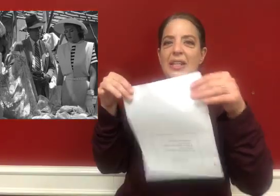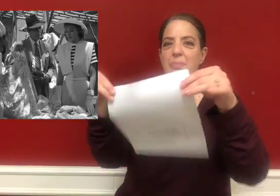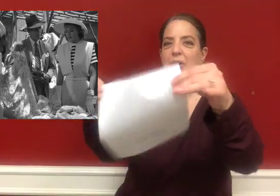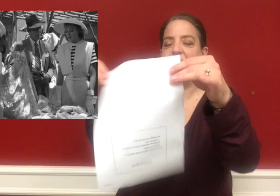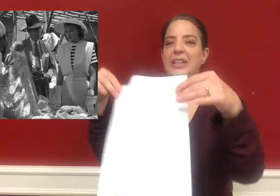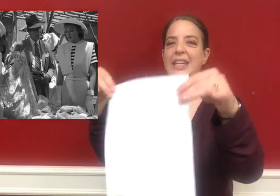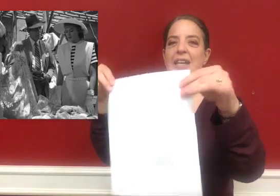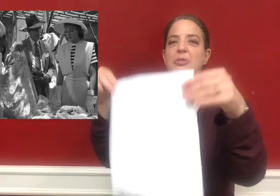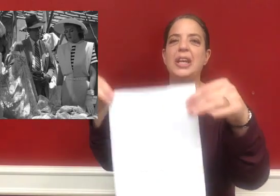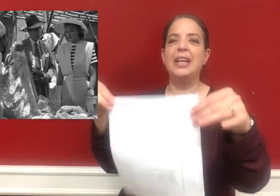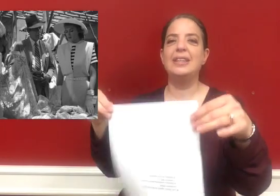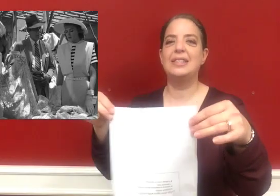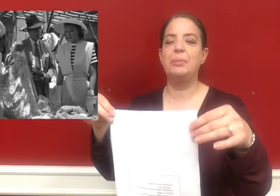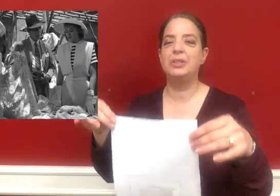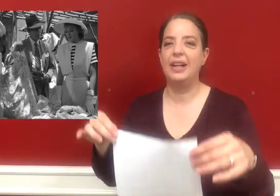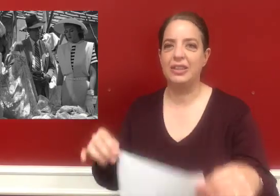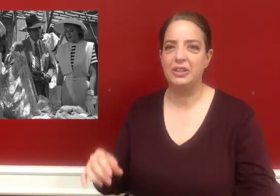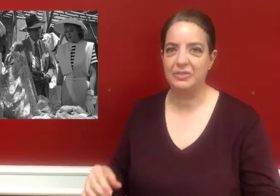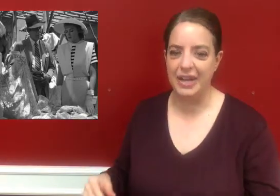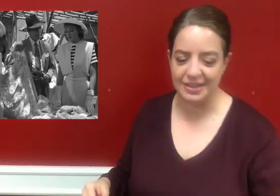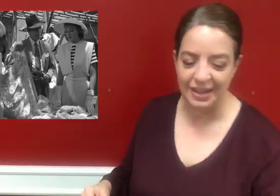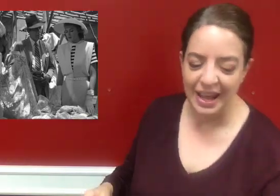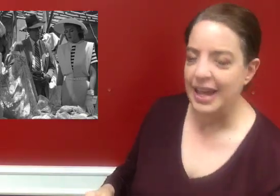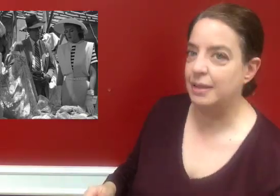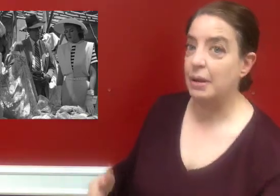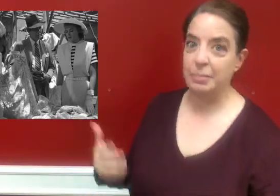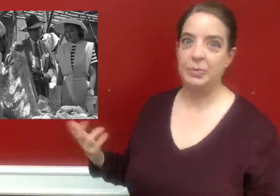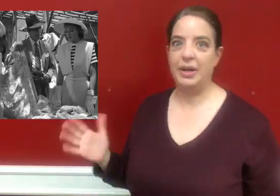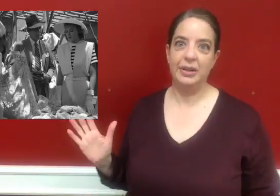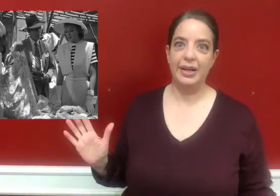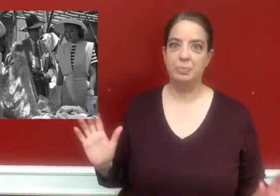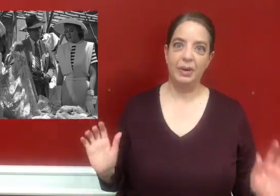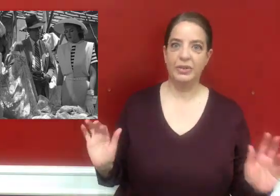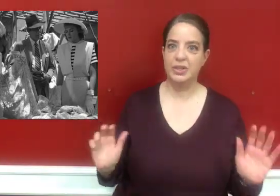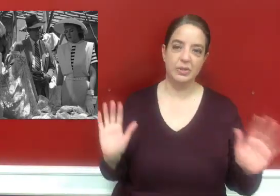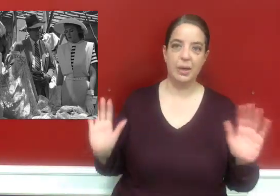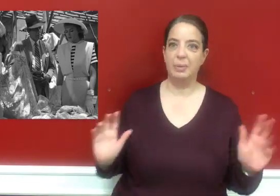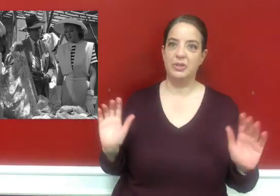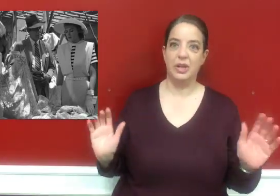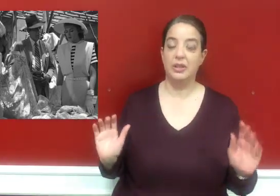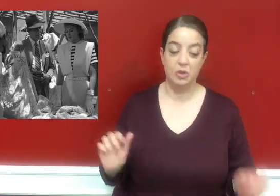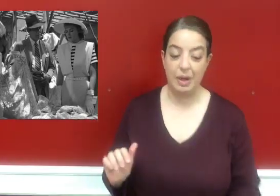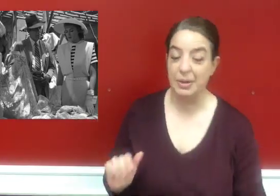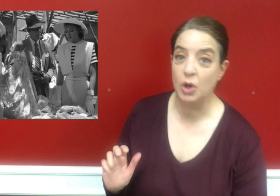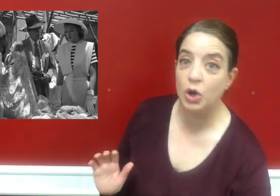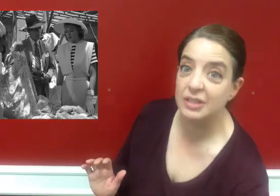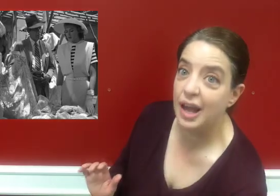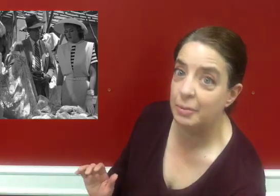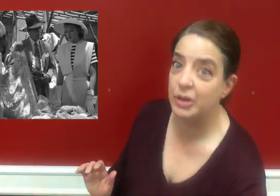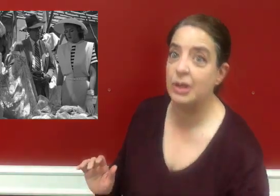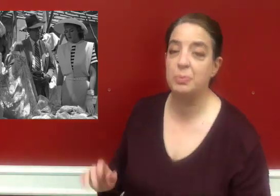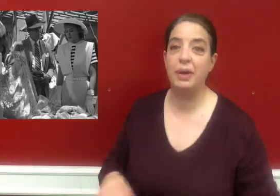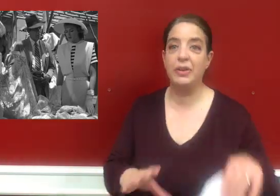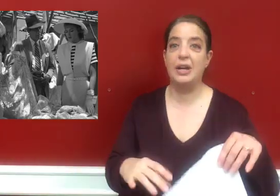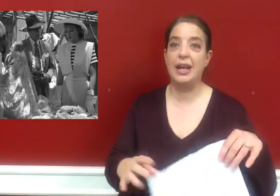it beautiful?" And he keeps shaking this tablecloth in her face. And meanwhile, her ex-boyfriend shows up and there's all this drama. And the whole time, her and her ex-boyfriend are hanging